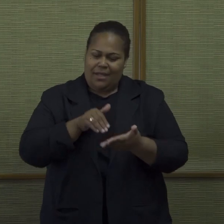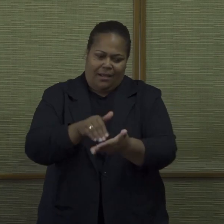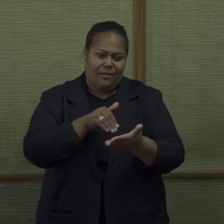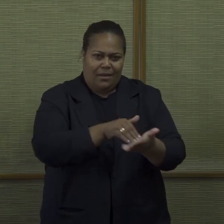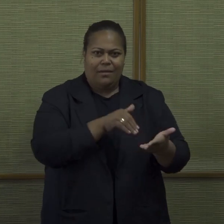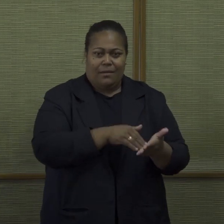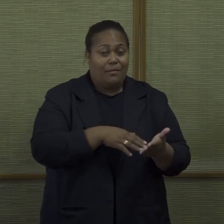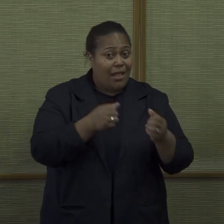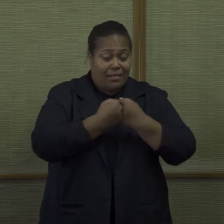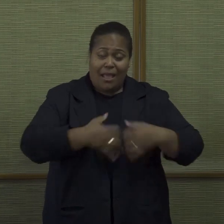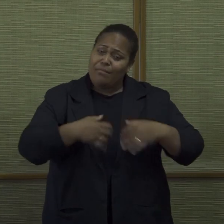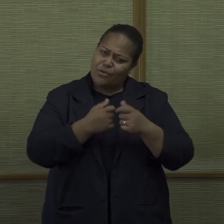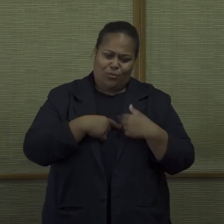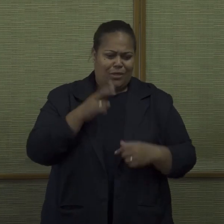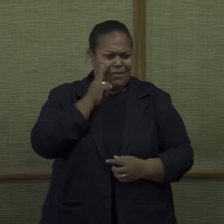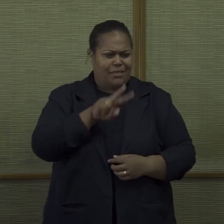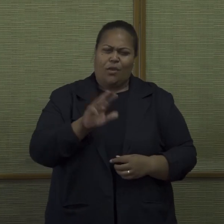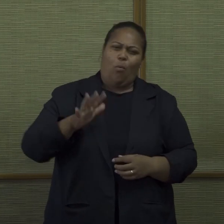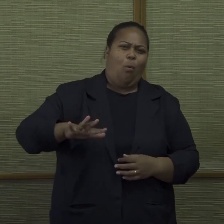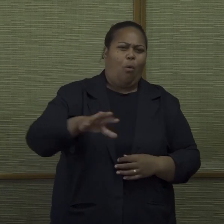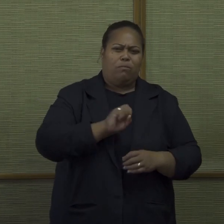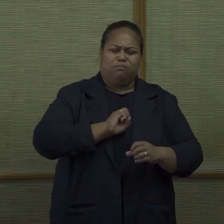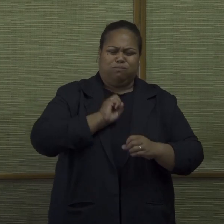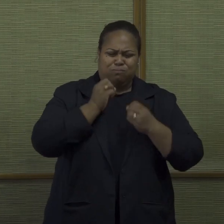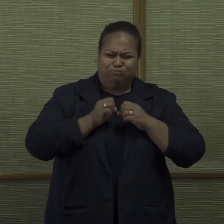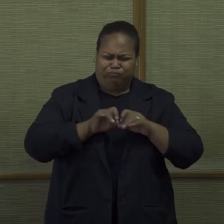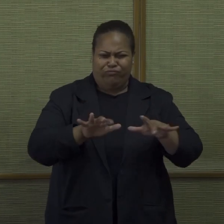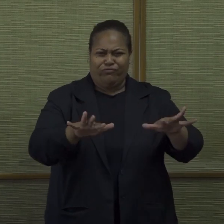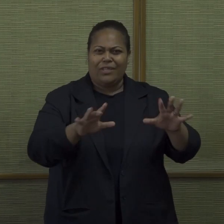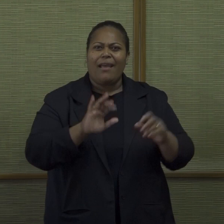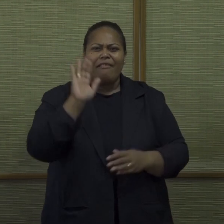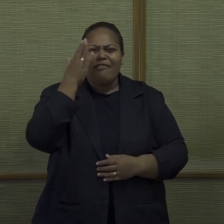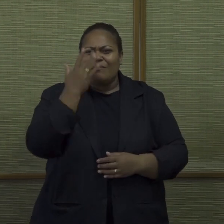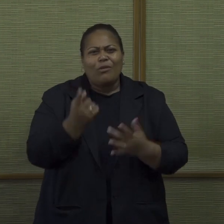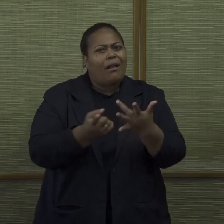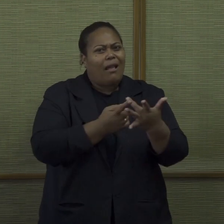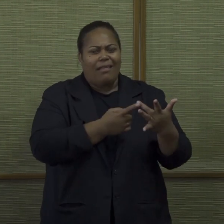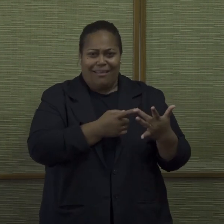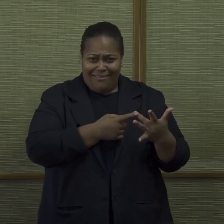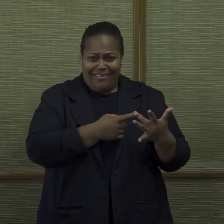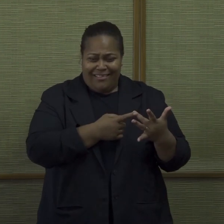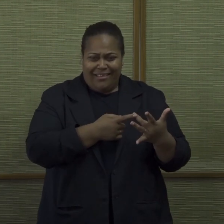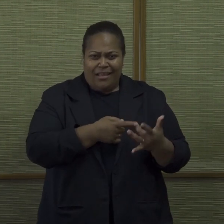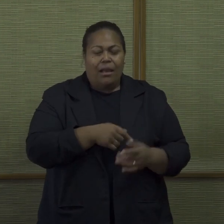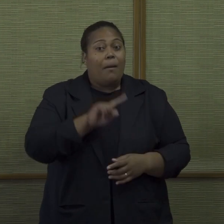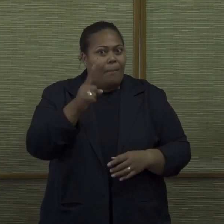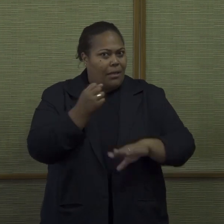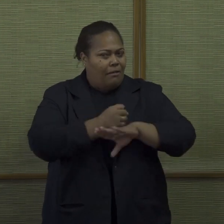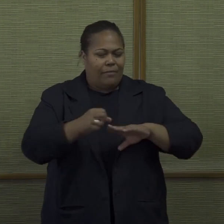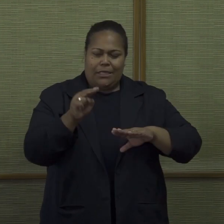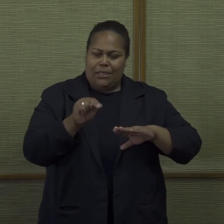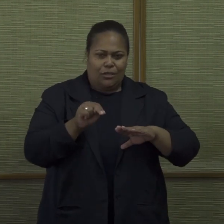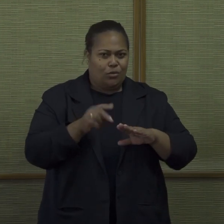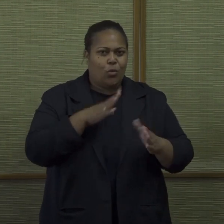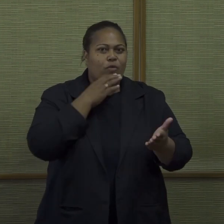see that. It's been posted on all social media platforms. From the government's perspective, we will need to verify all this information with